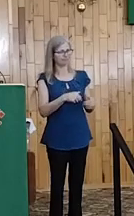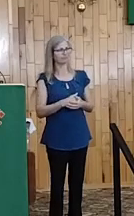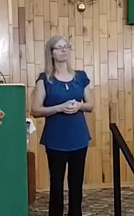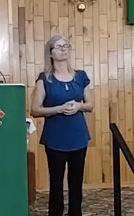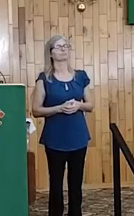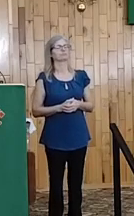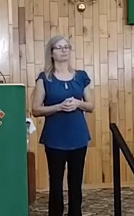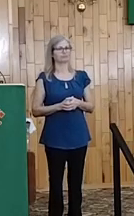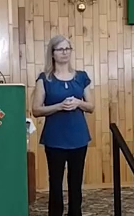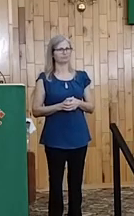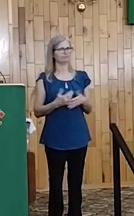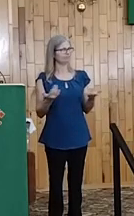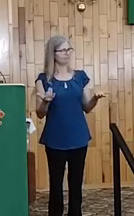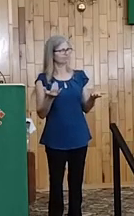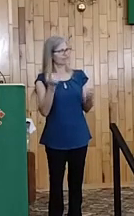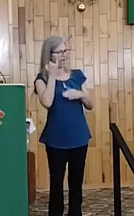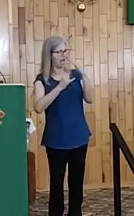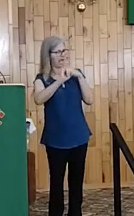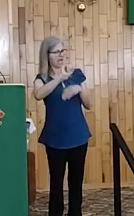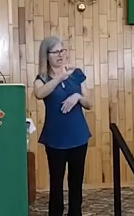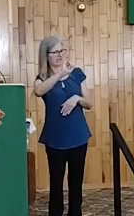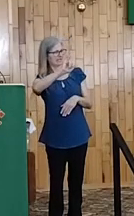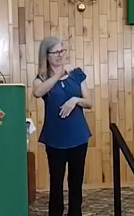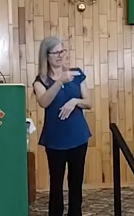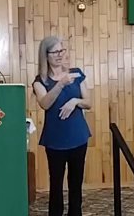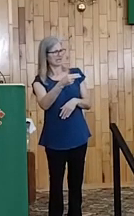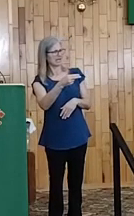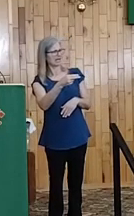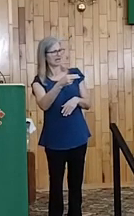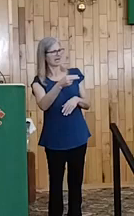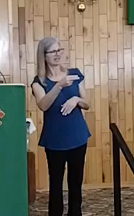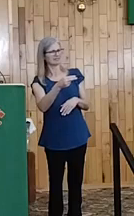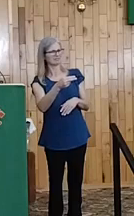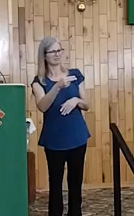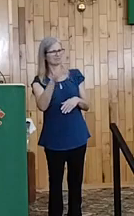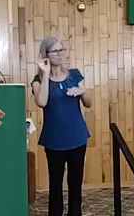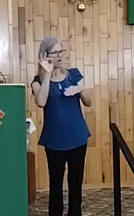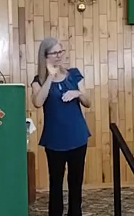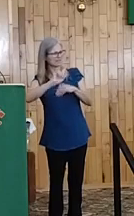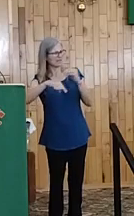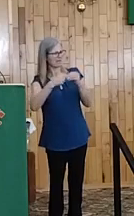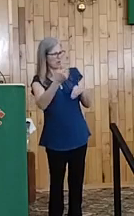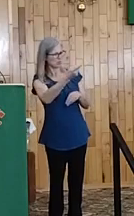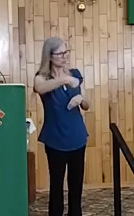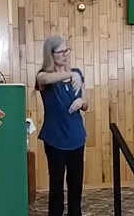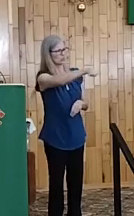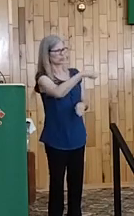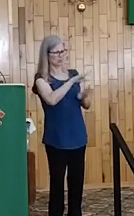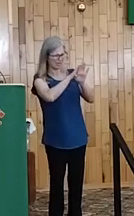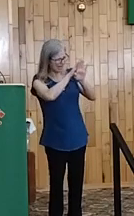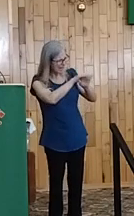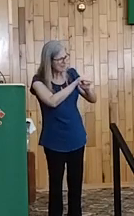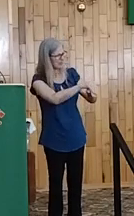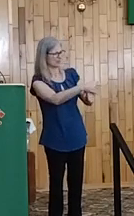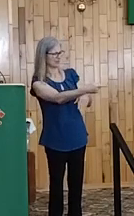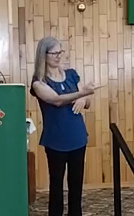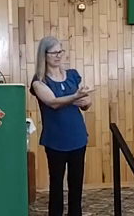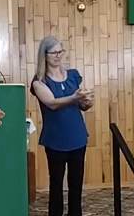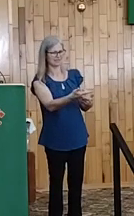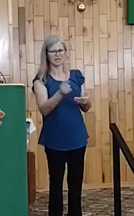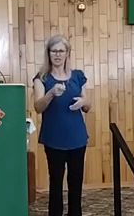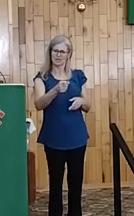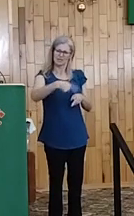"Well did Isaiah prophesy about you hypocrites, as it is written, 'This people honors me with